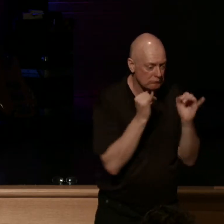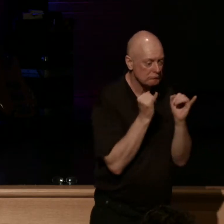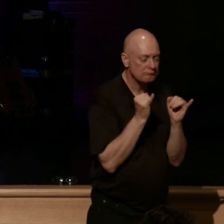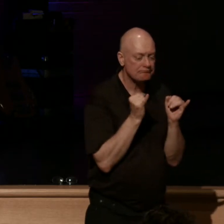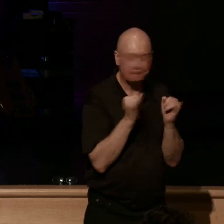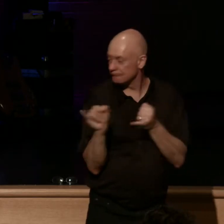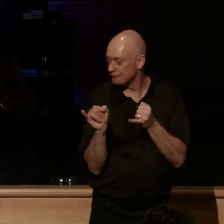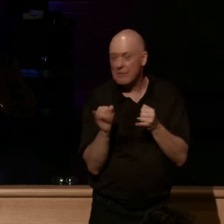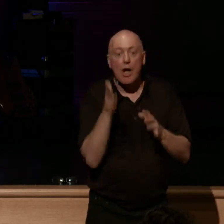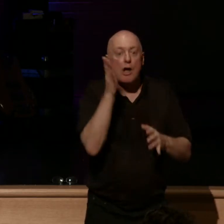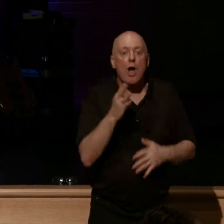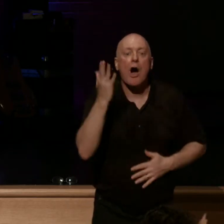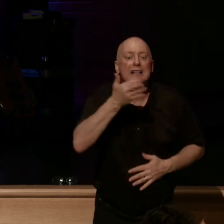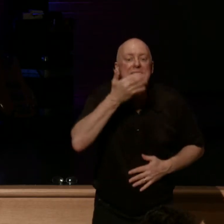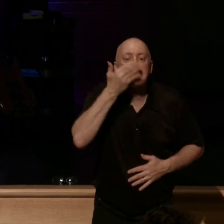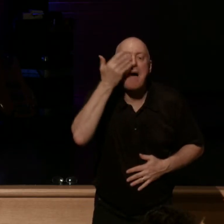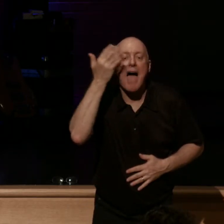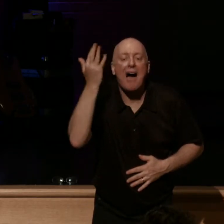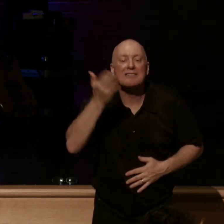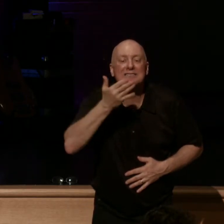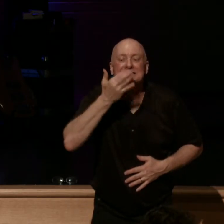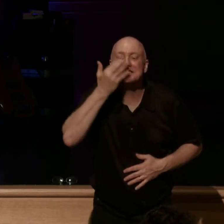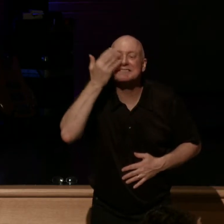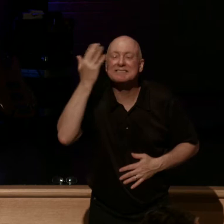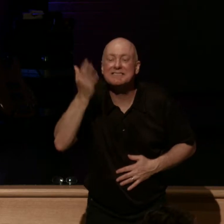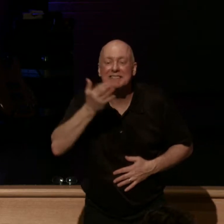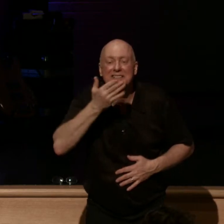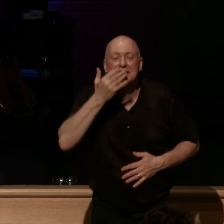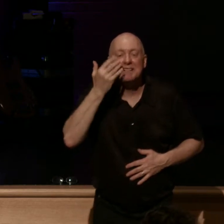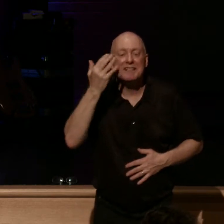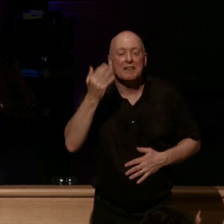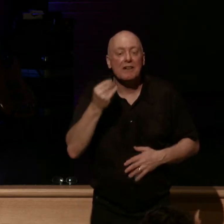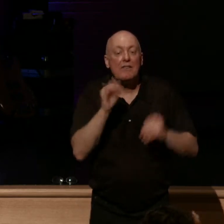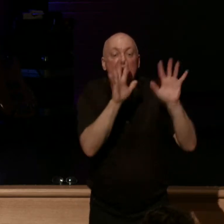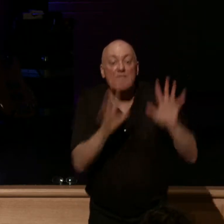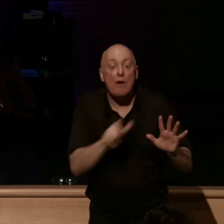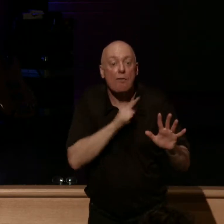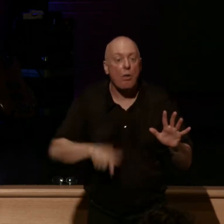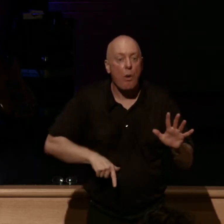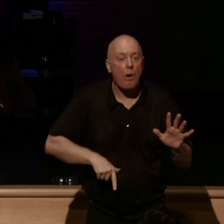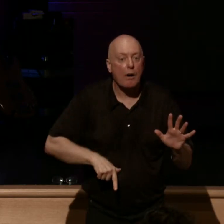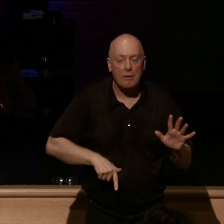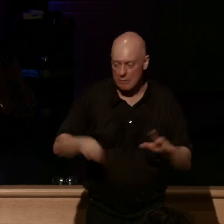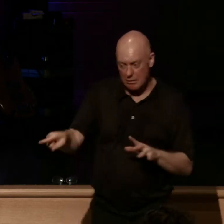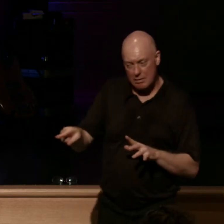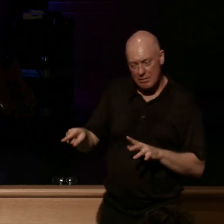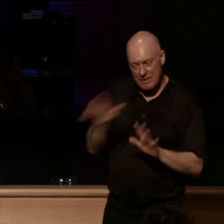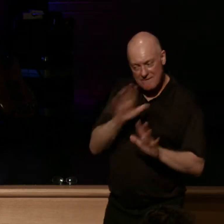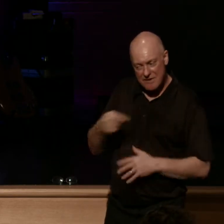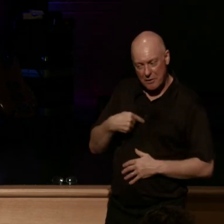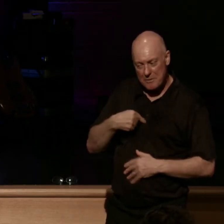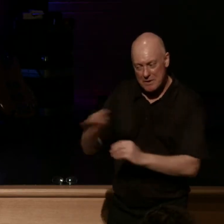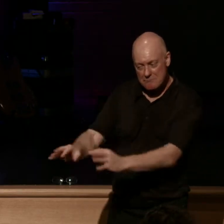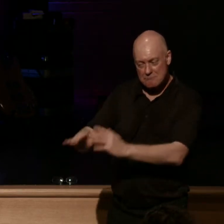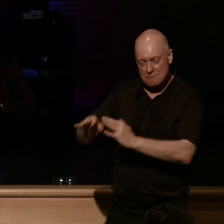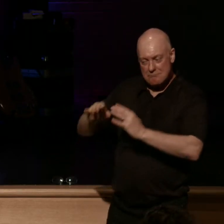towards, it's almost like God smells the fragrance of the fear of the Lord coming up from his people. Here's a question